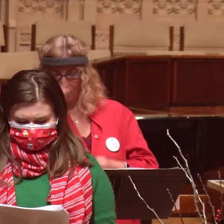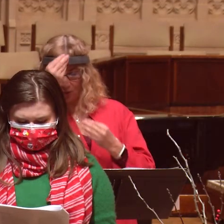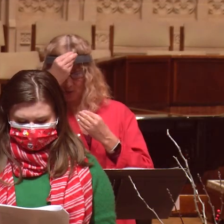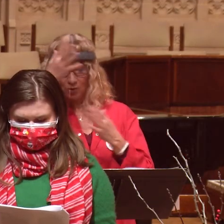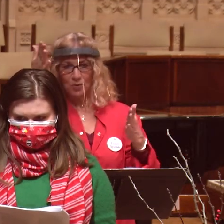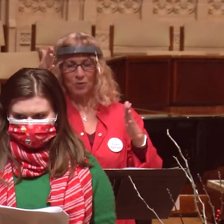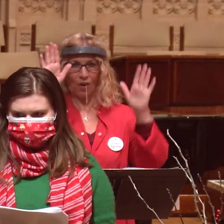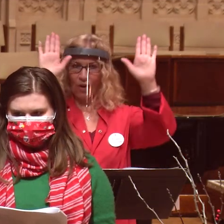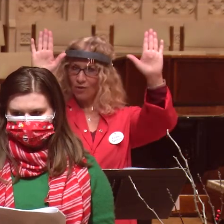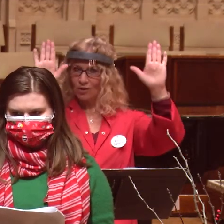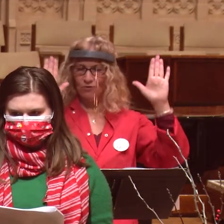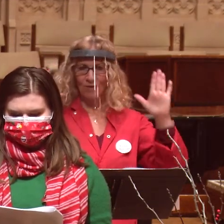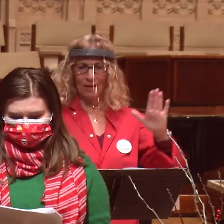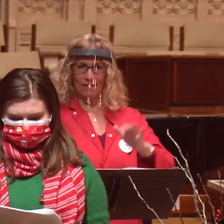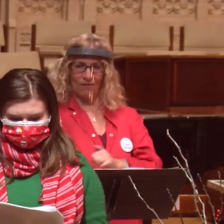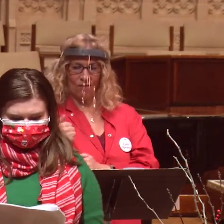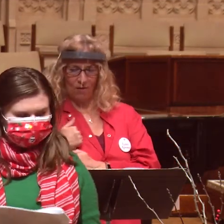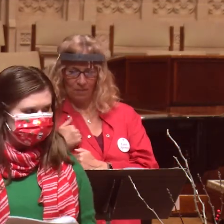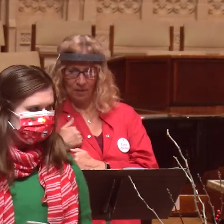great army.